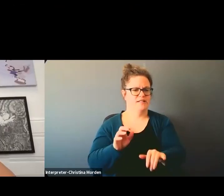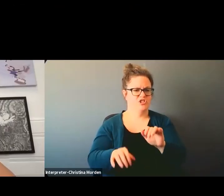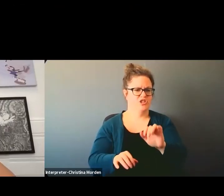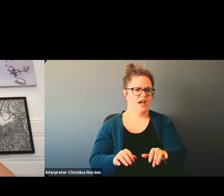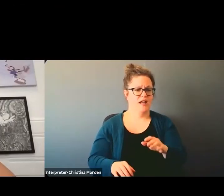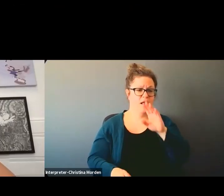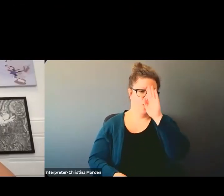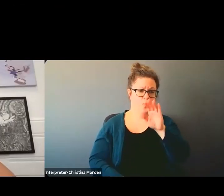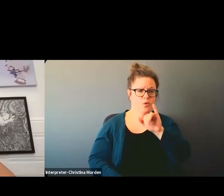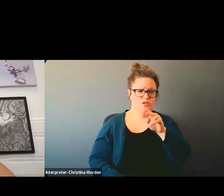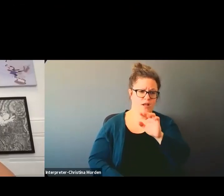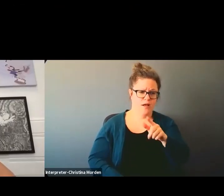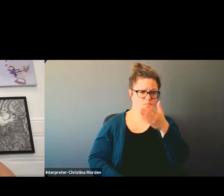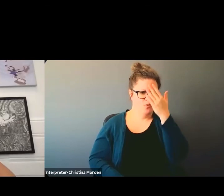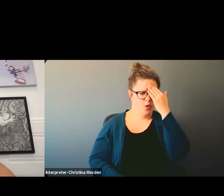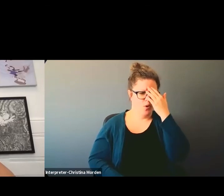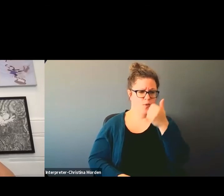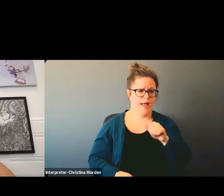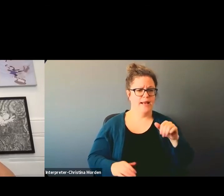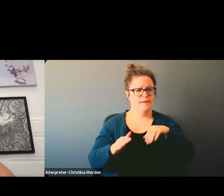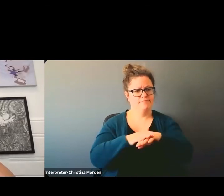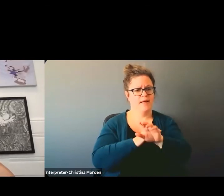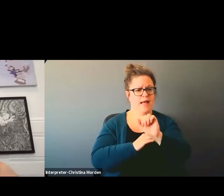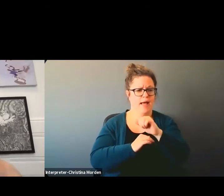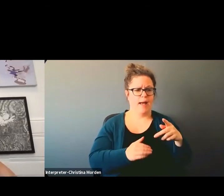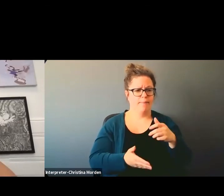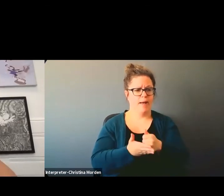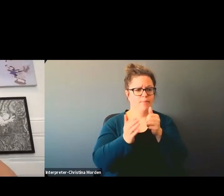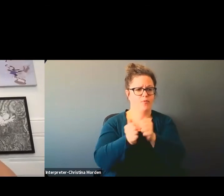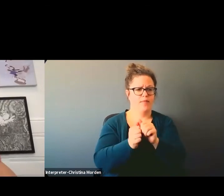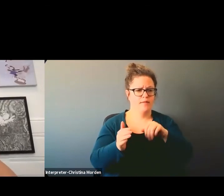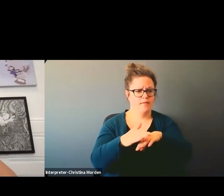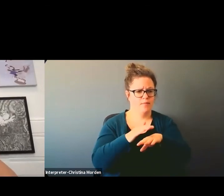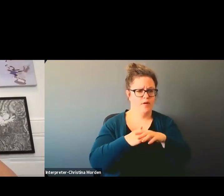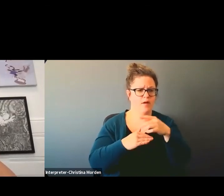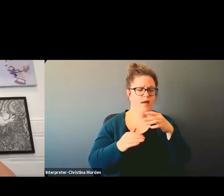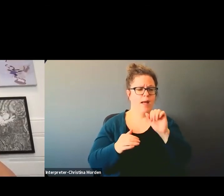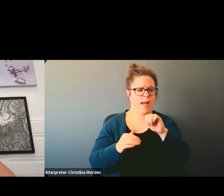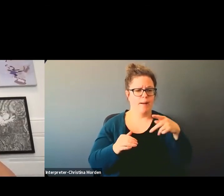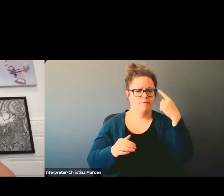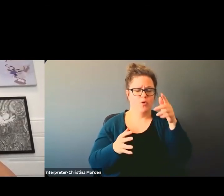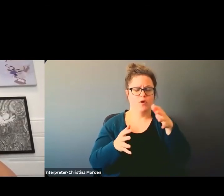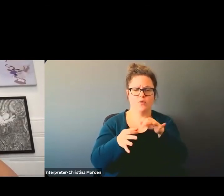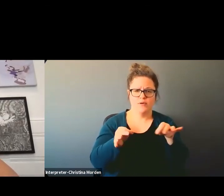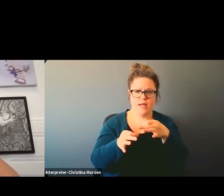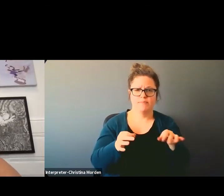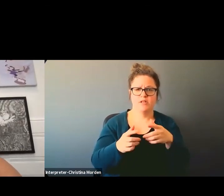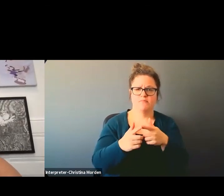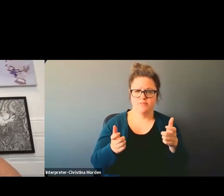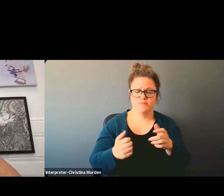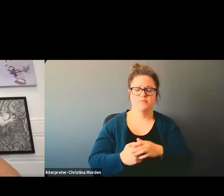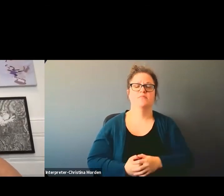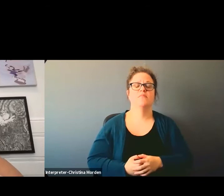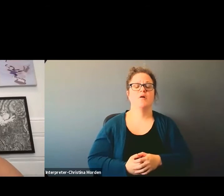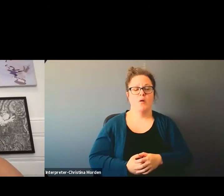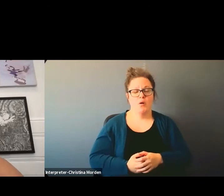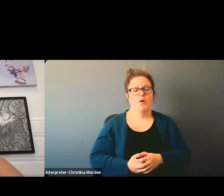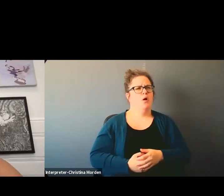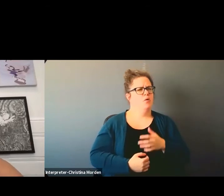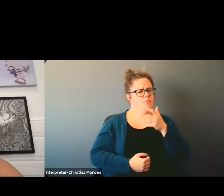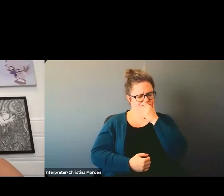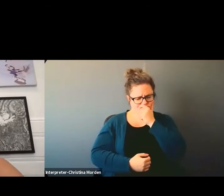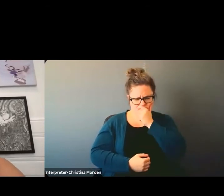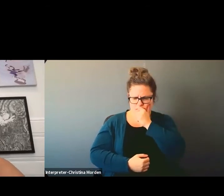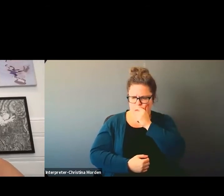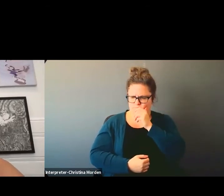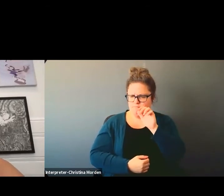do you know any accessible apps that can help with accessibility, such as apps for closed captioning content? I don't know about